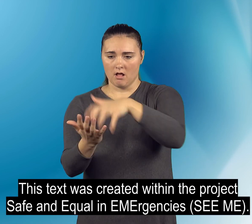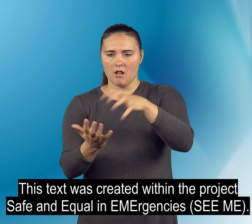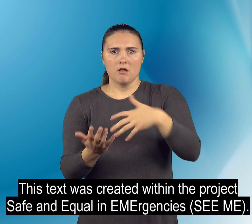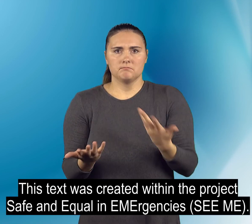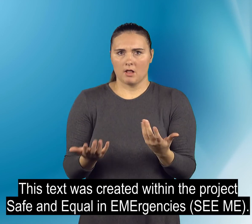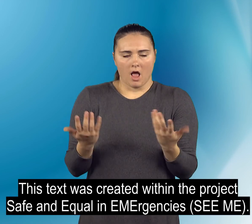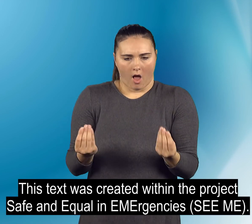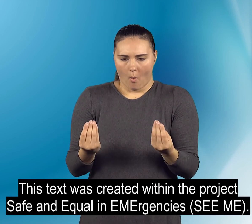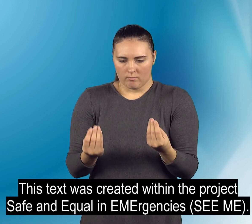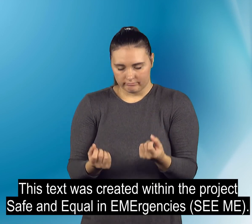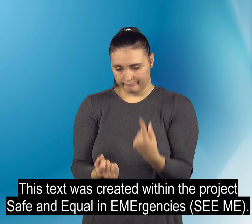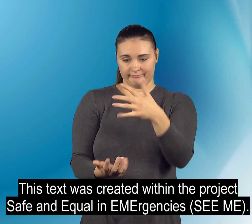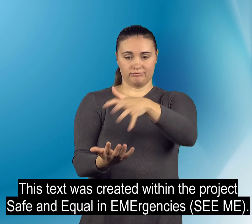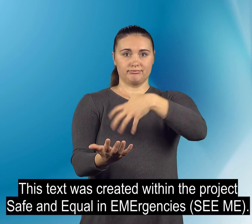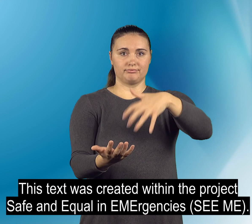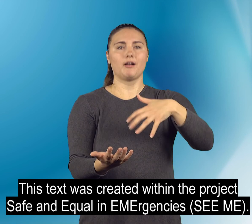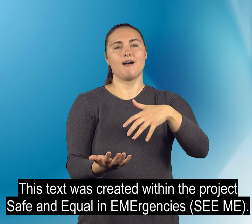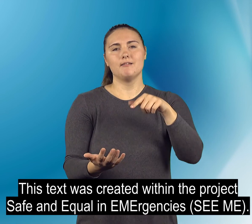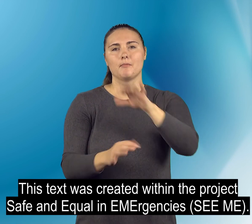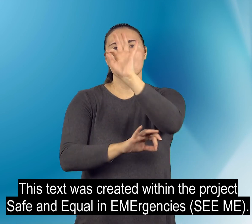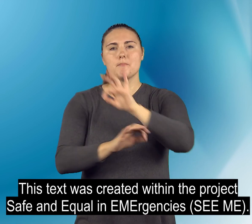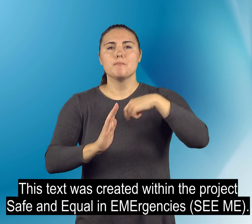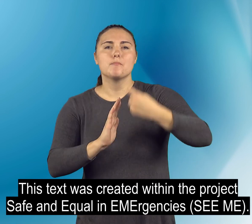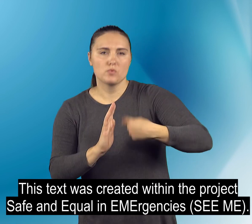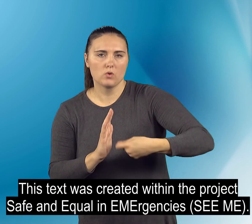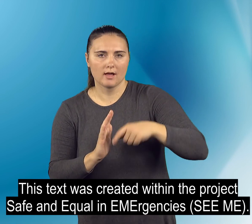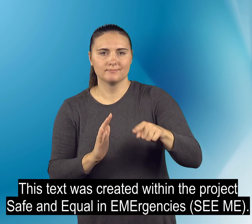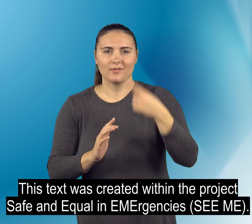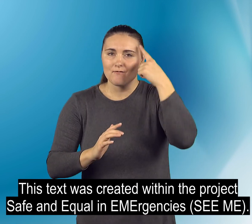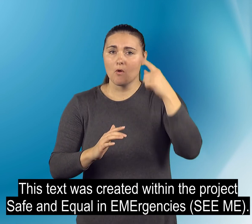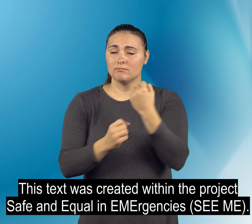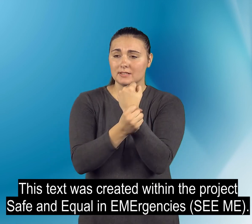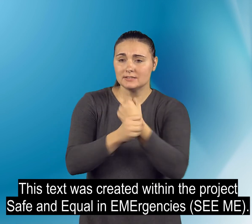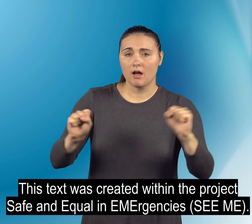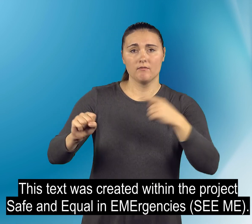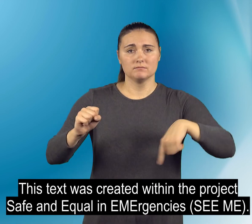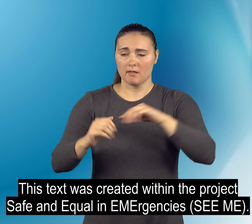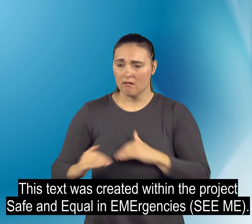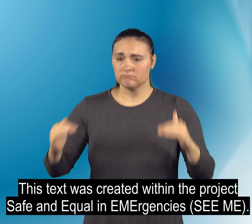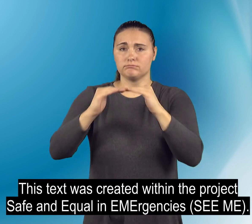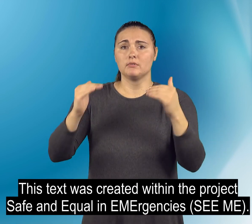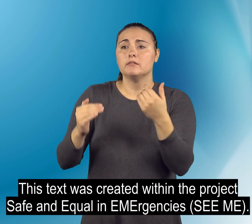This text was created within the project Safe and Equal in Emergencies See Me.